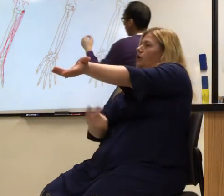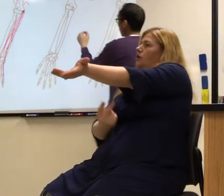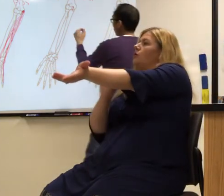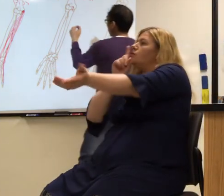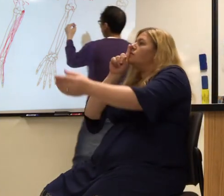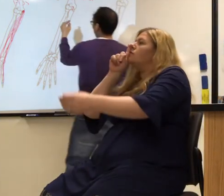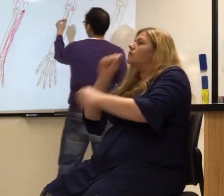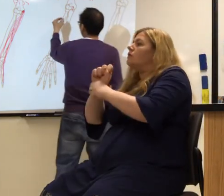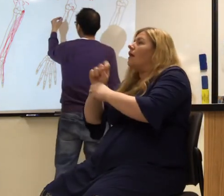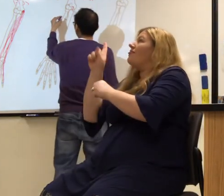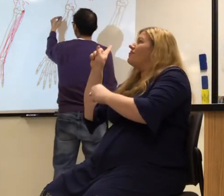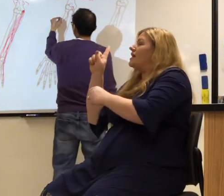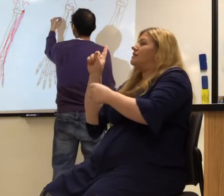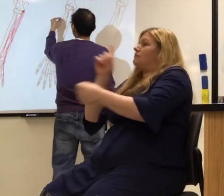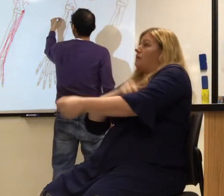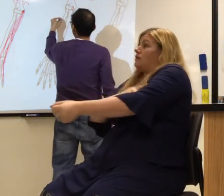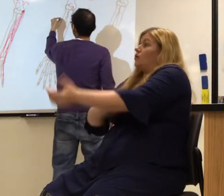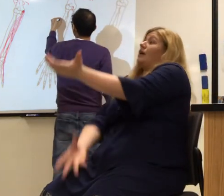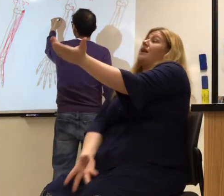Right around here.